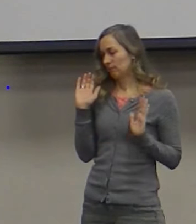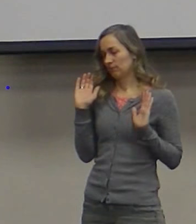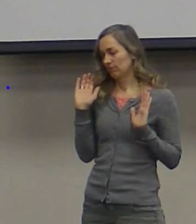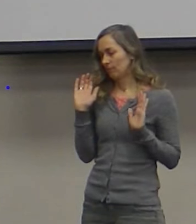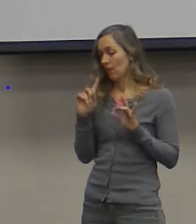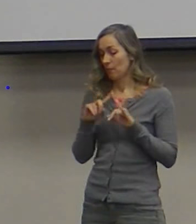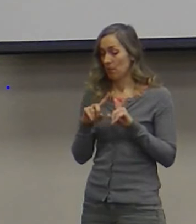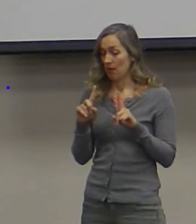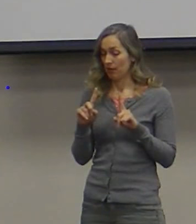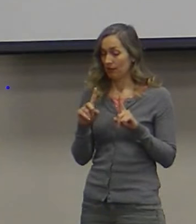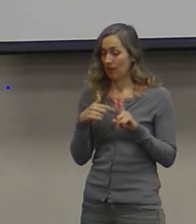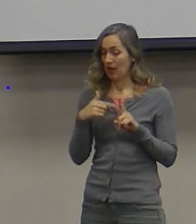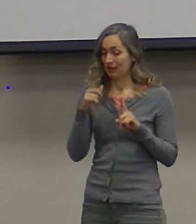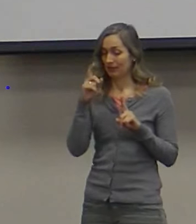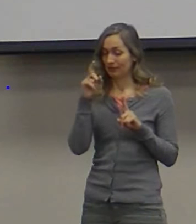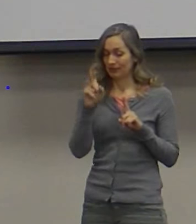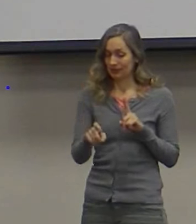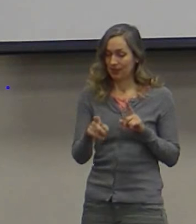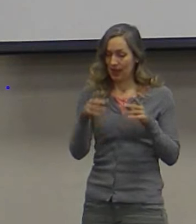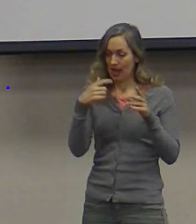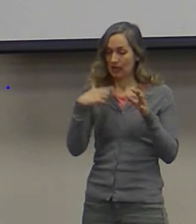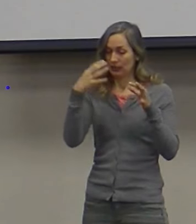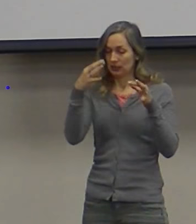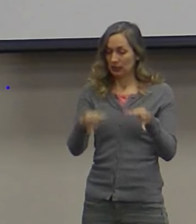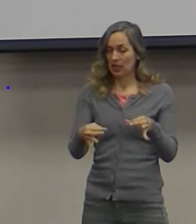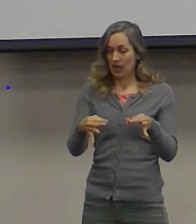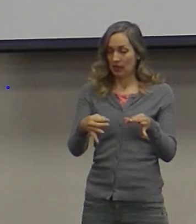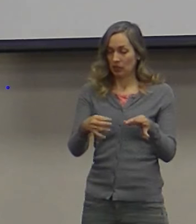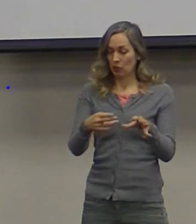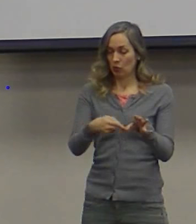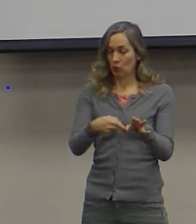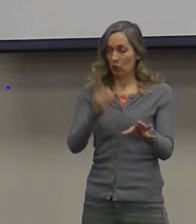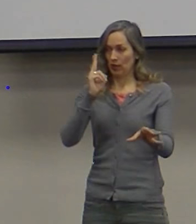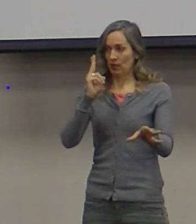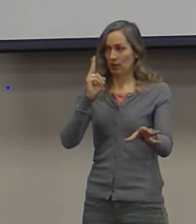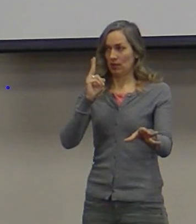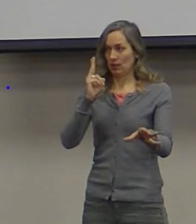But I chose to quit that job managing a construction company